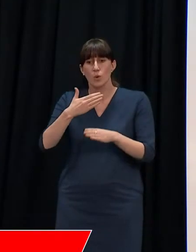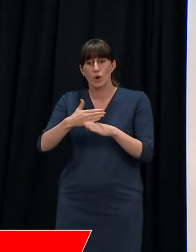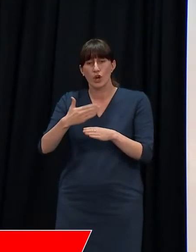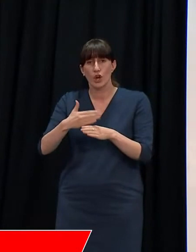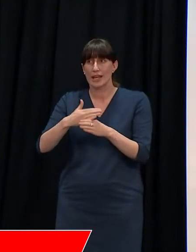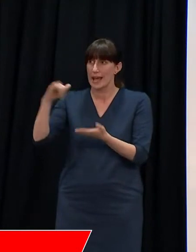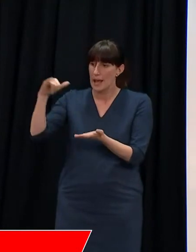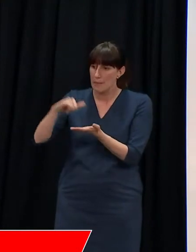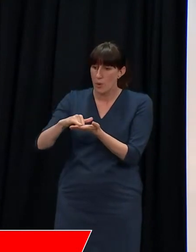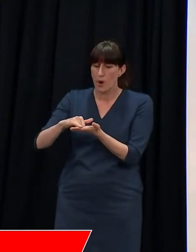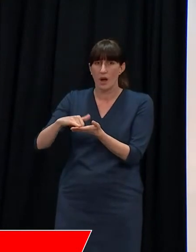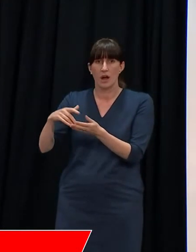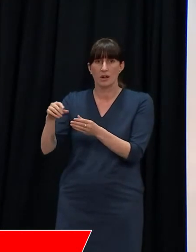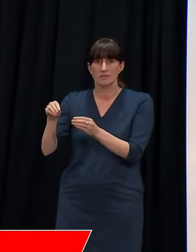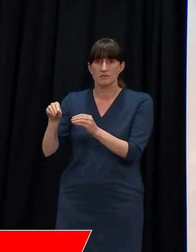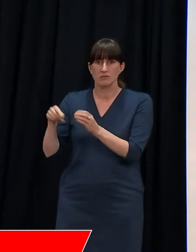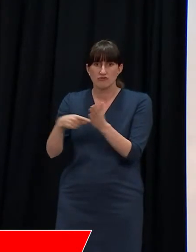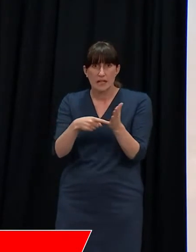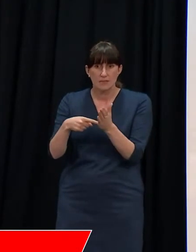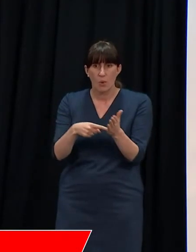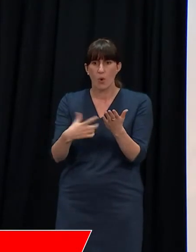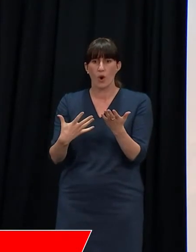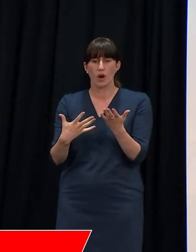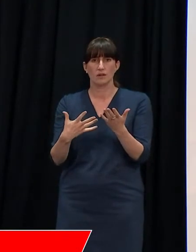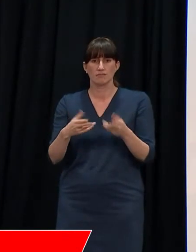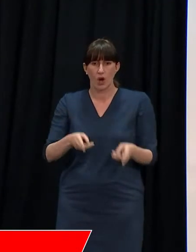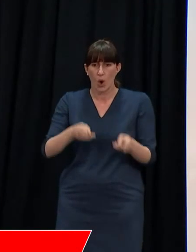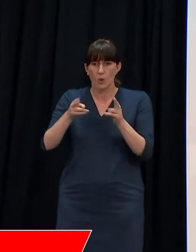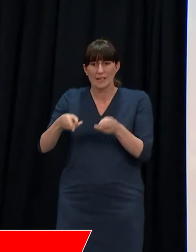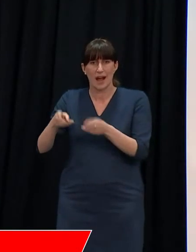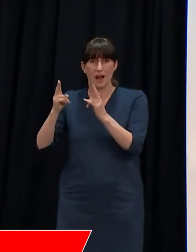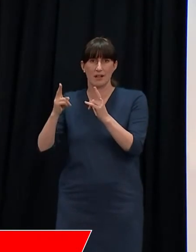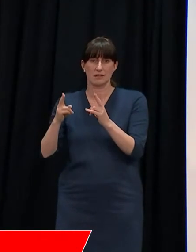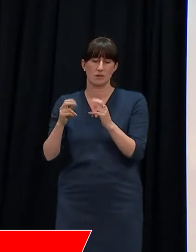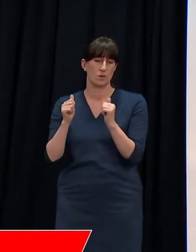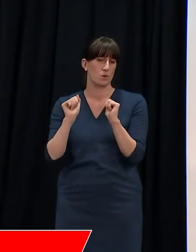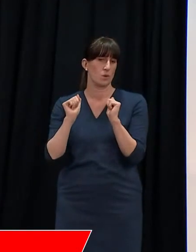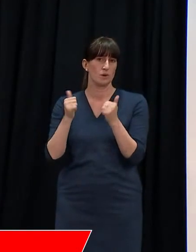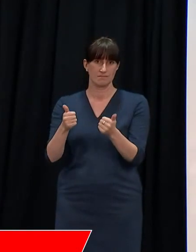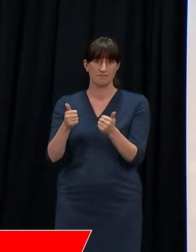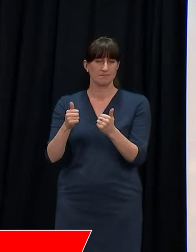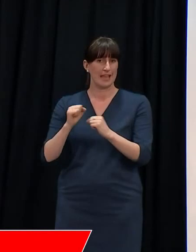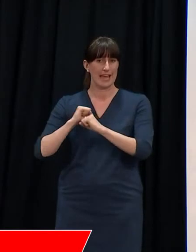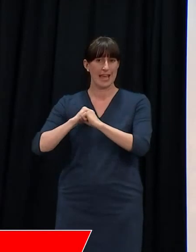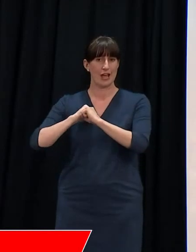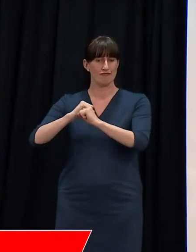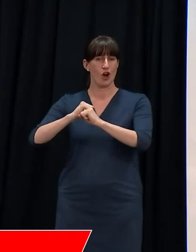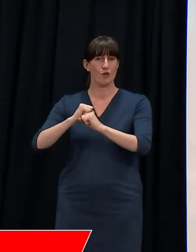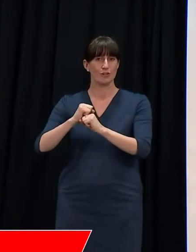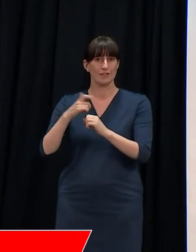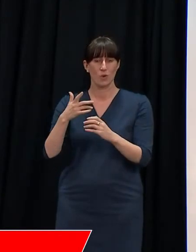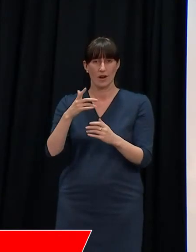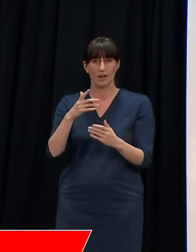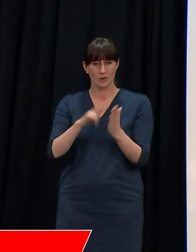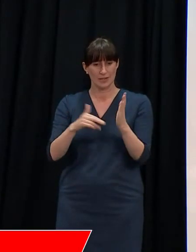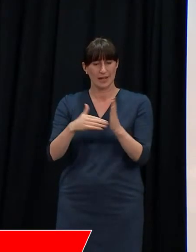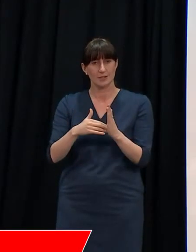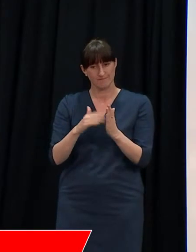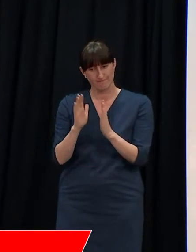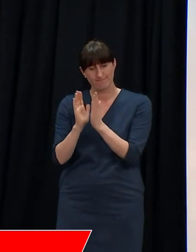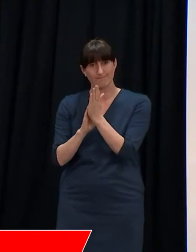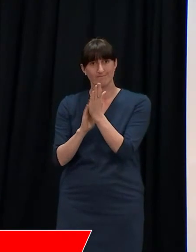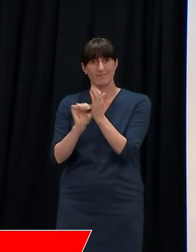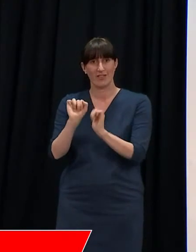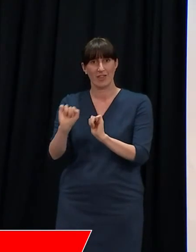in our managed isolation facilities. They are true Kiwi heroes, and we should all value and appreciate their work. The survey